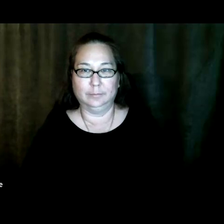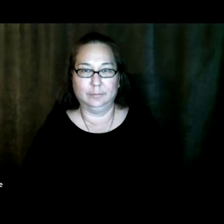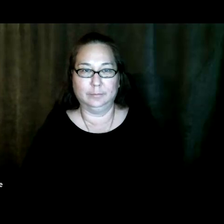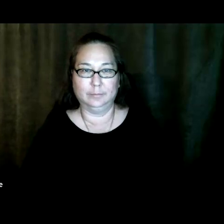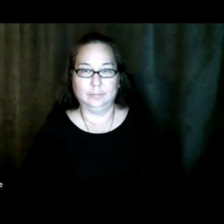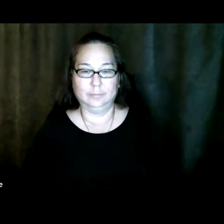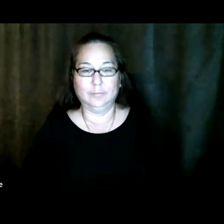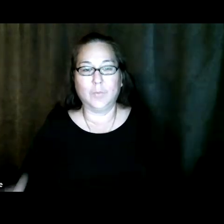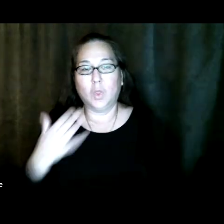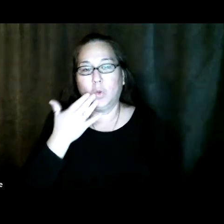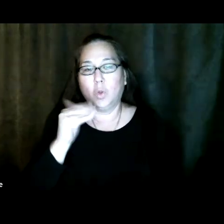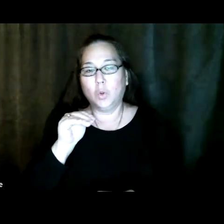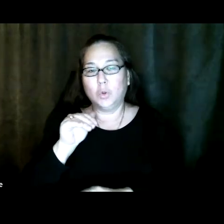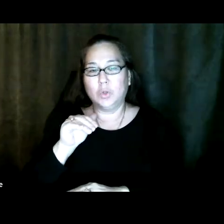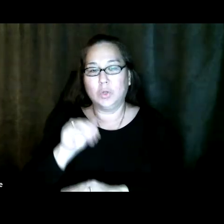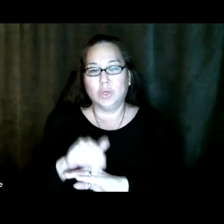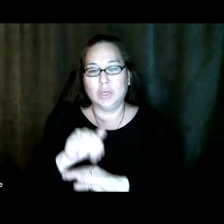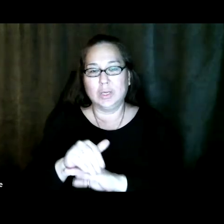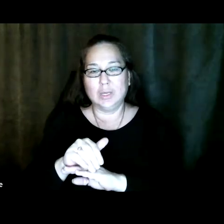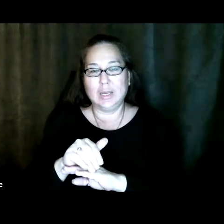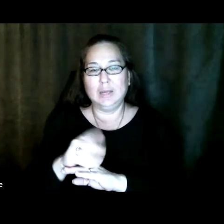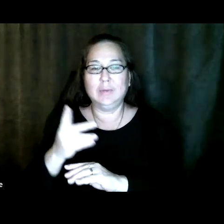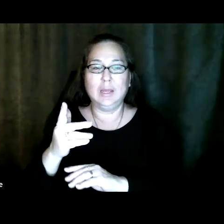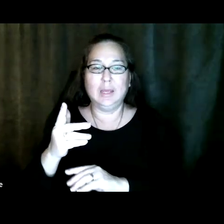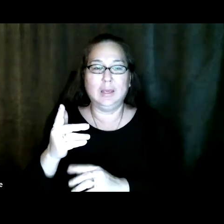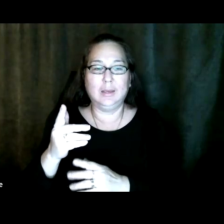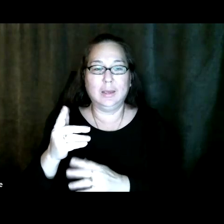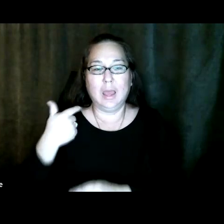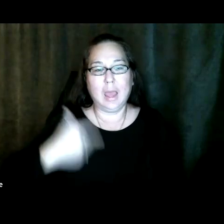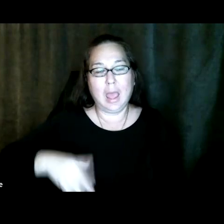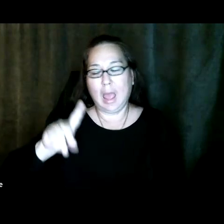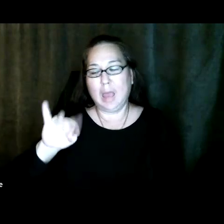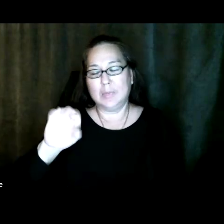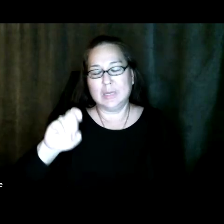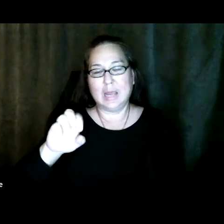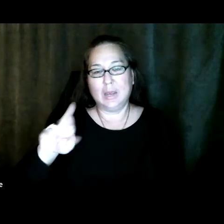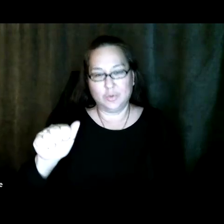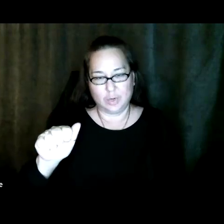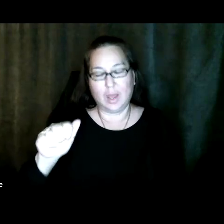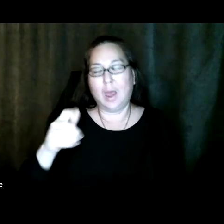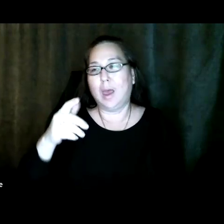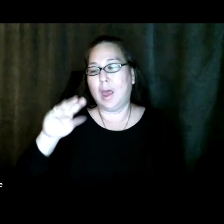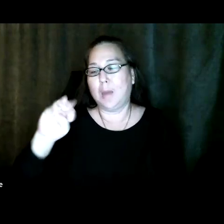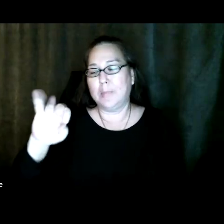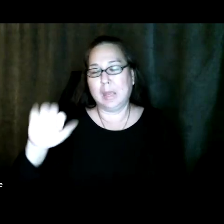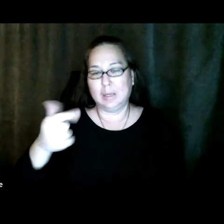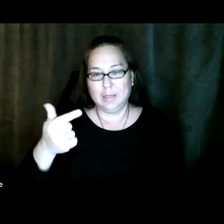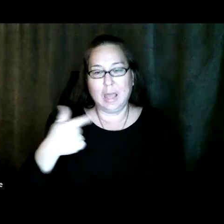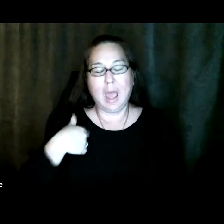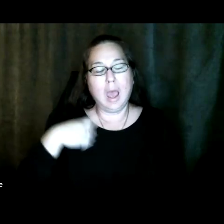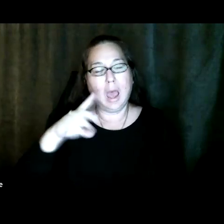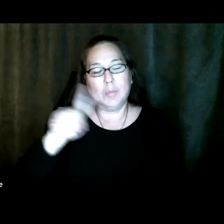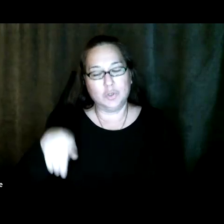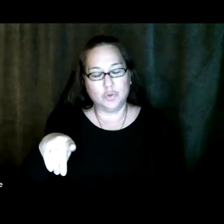Good evening, members of the school committee and superintendent. My name is Deirdre Manning. I am a Dorchester resident, single parent, and